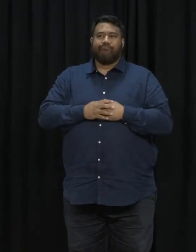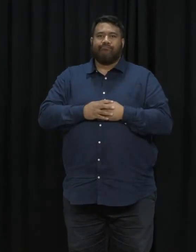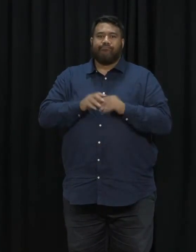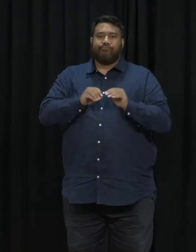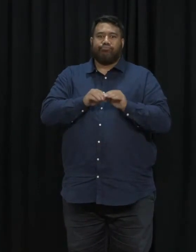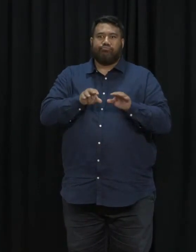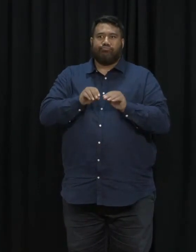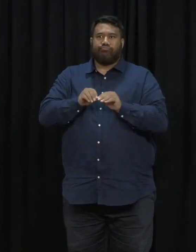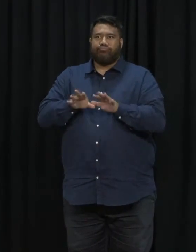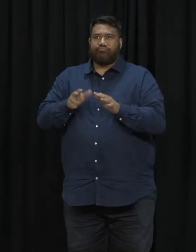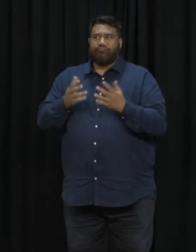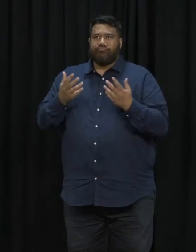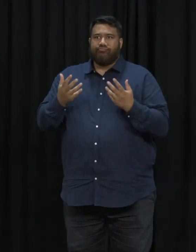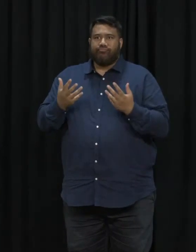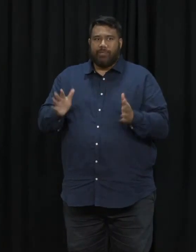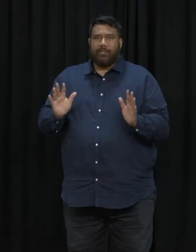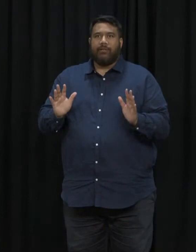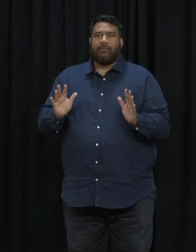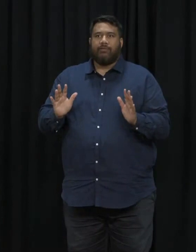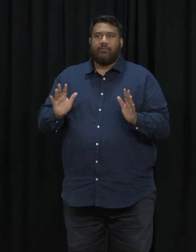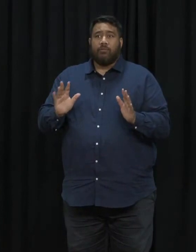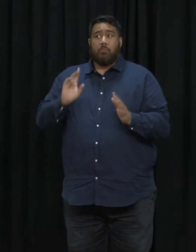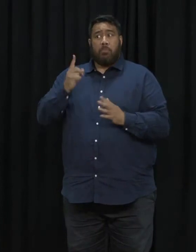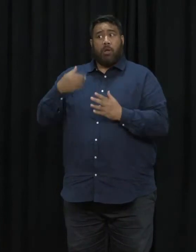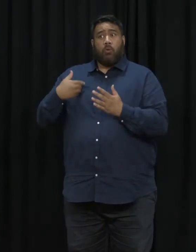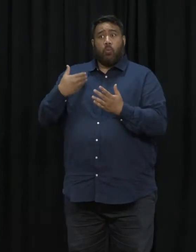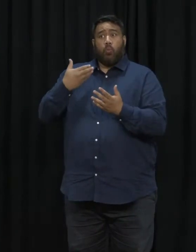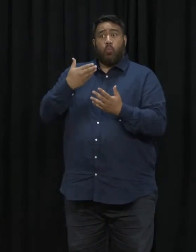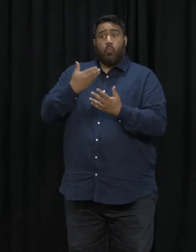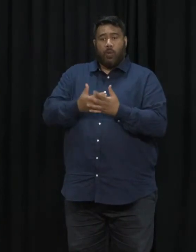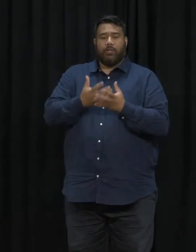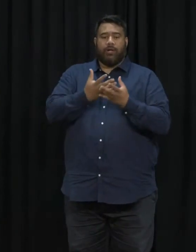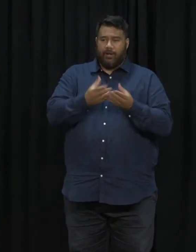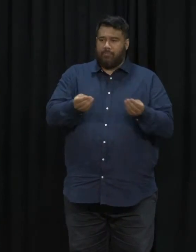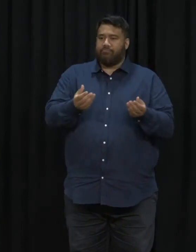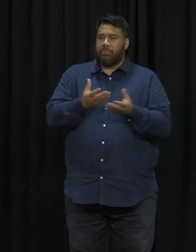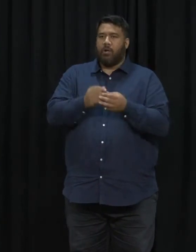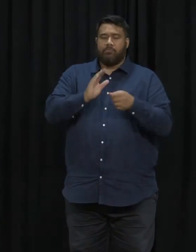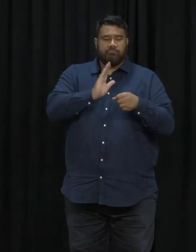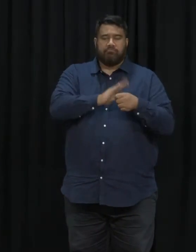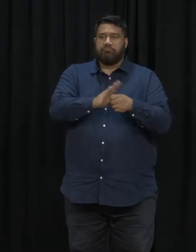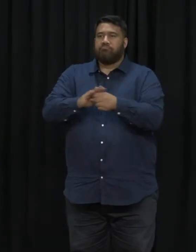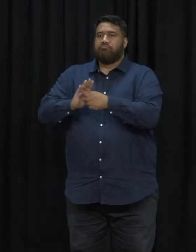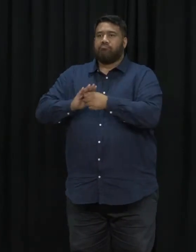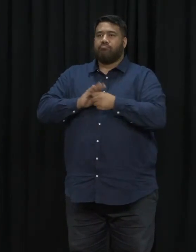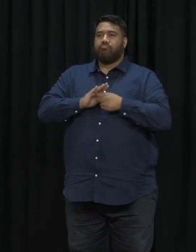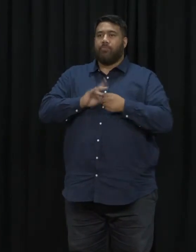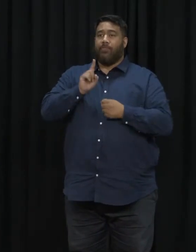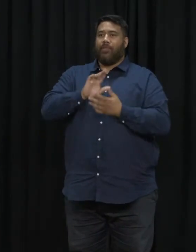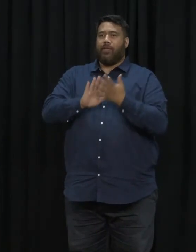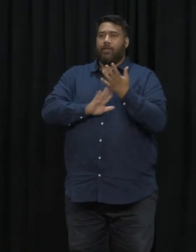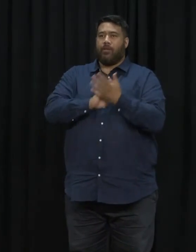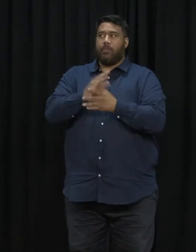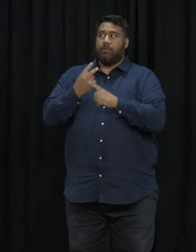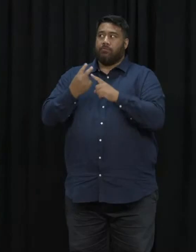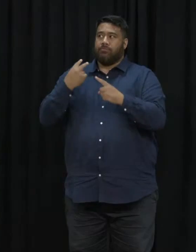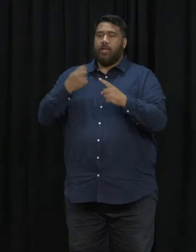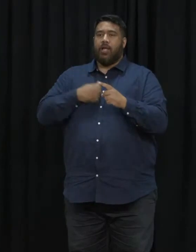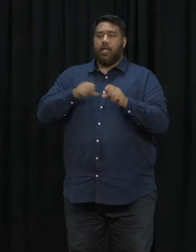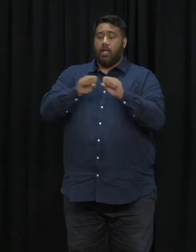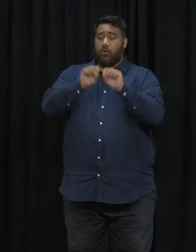and we have recovered from them. We have built a COVID management system with many layers